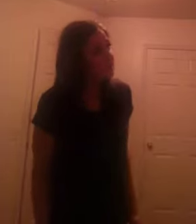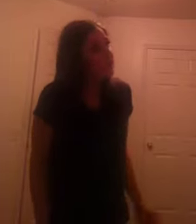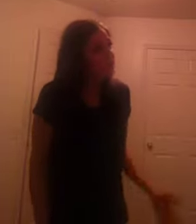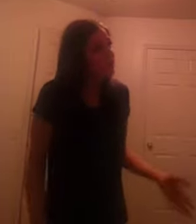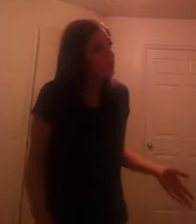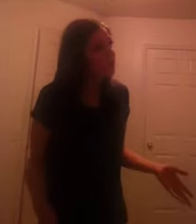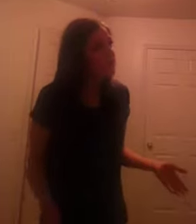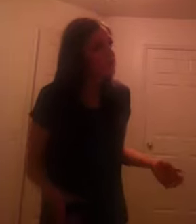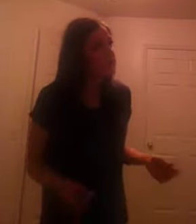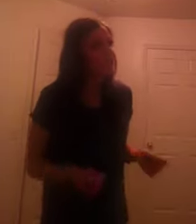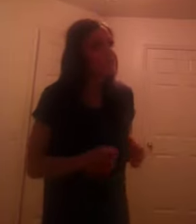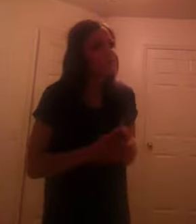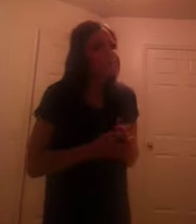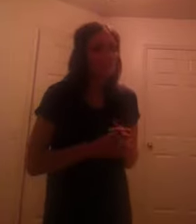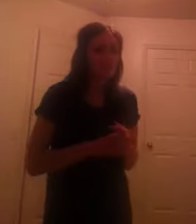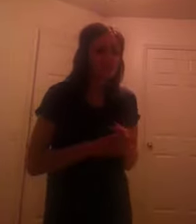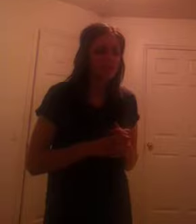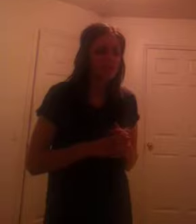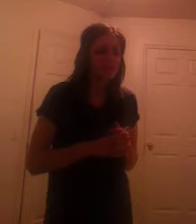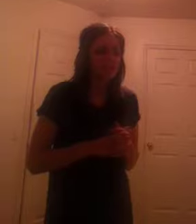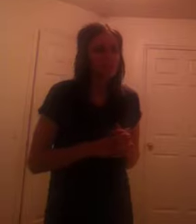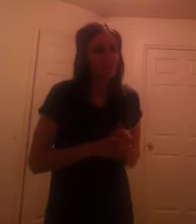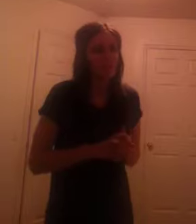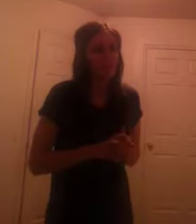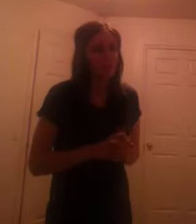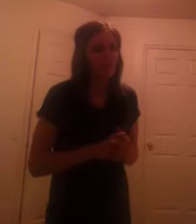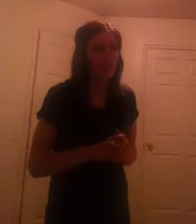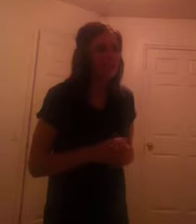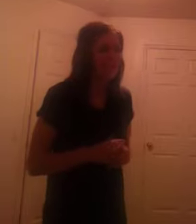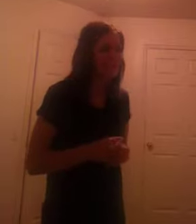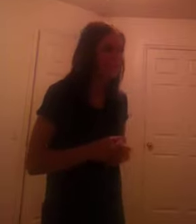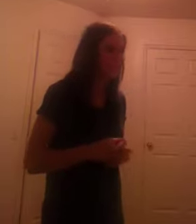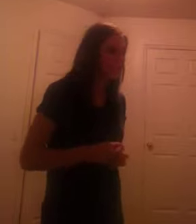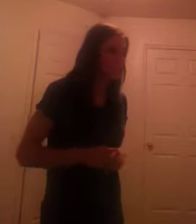a quick little crawler, but not quick enough.